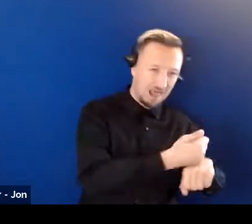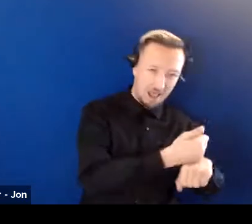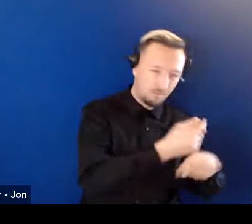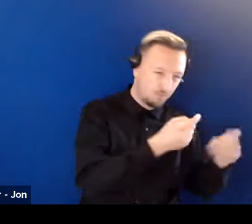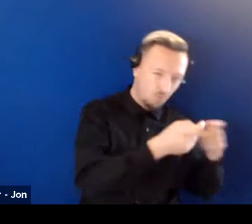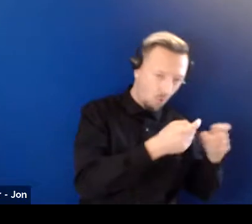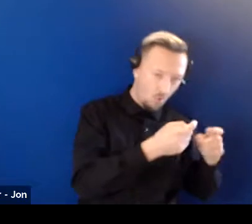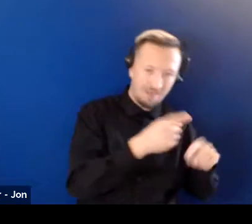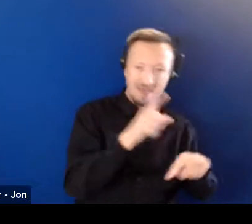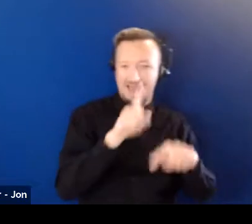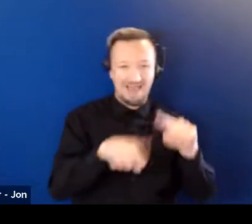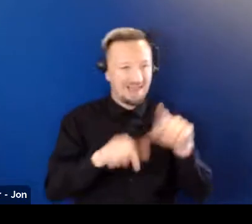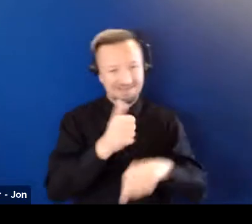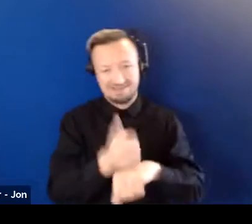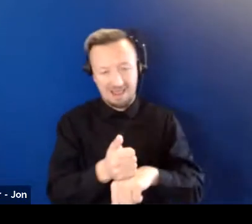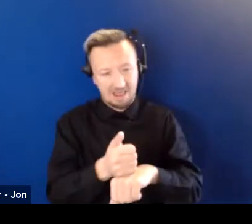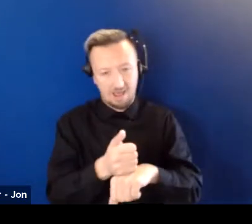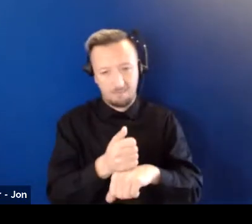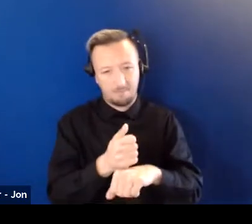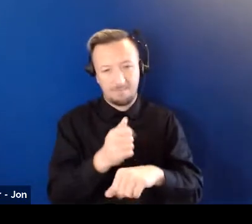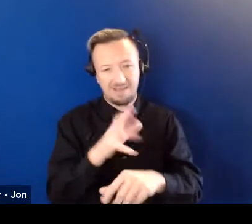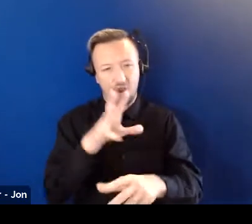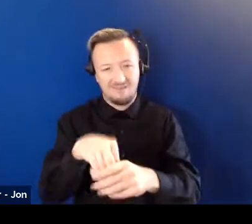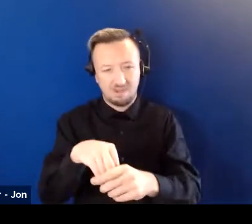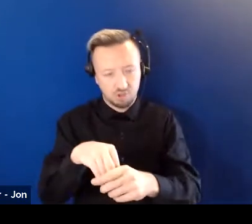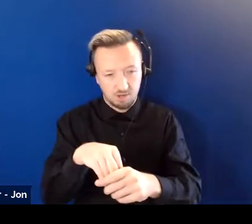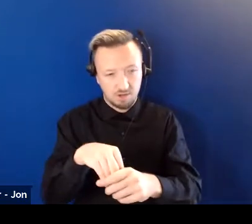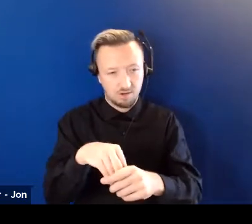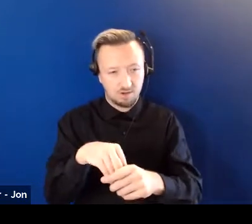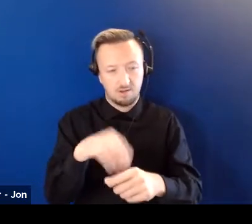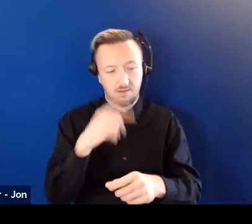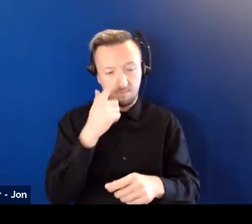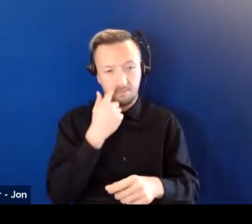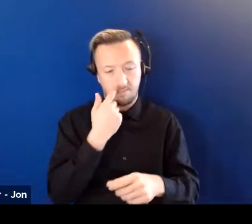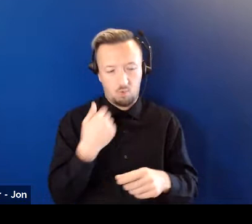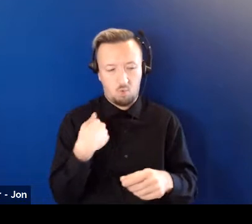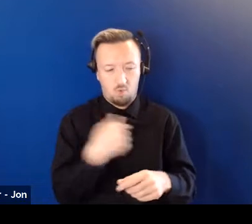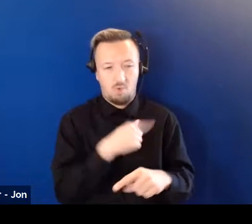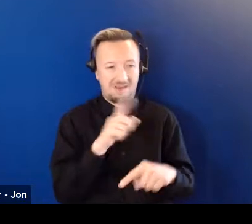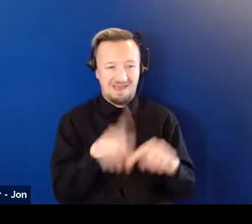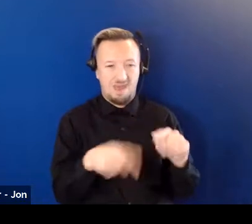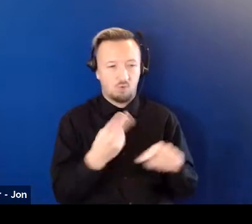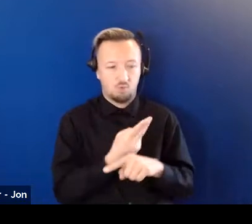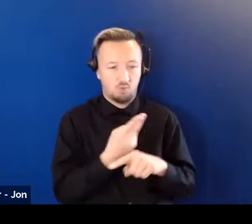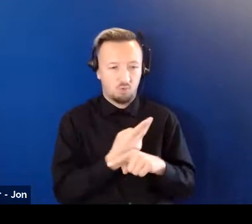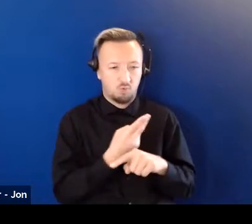we are already in it, so we couldn't be used as a data